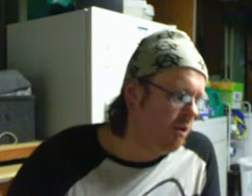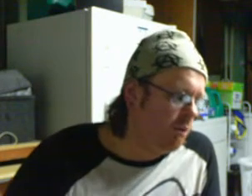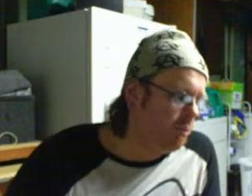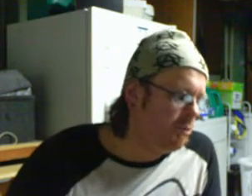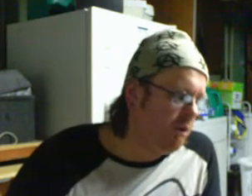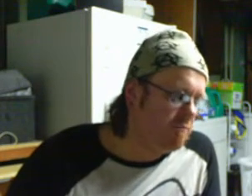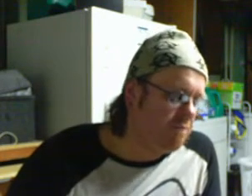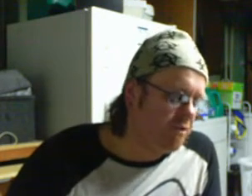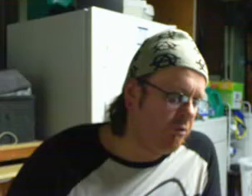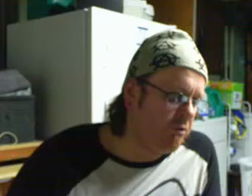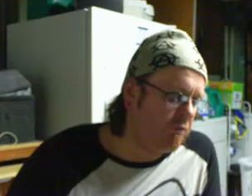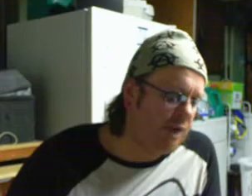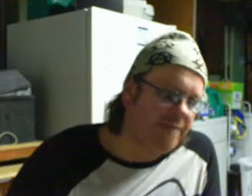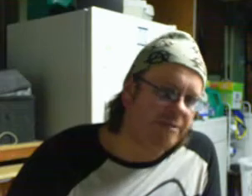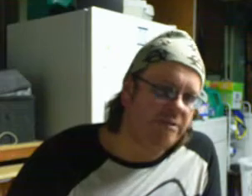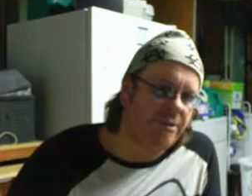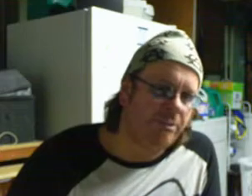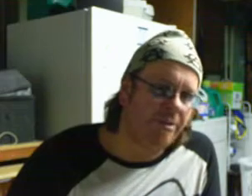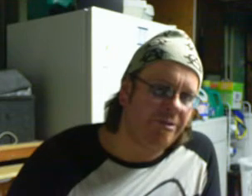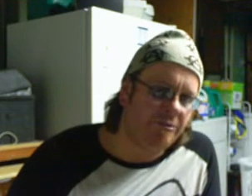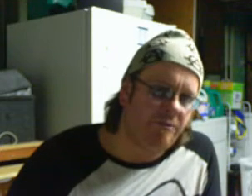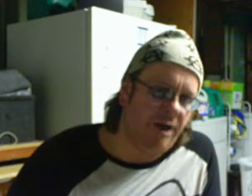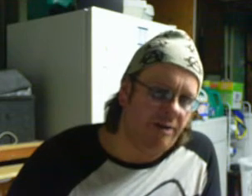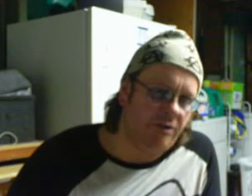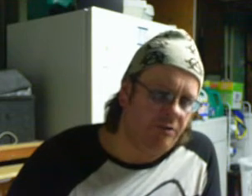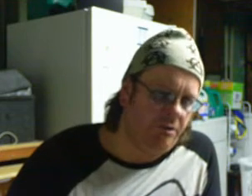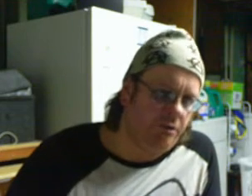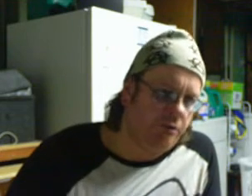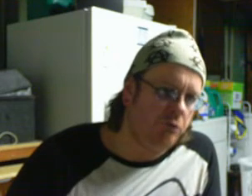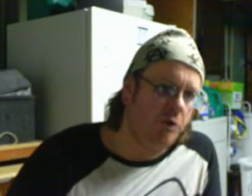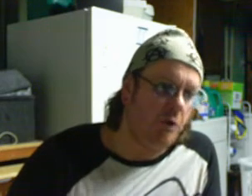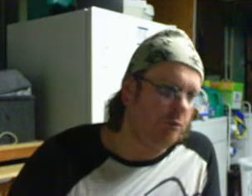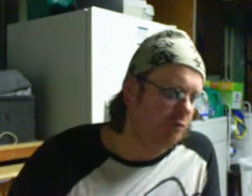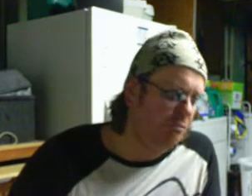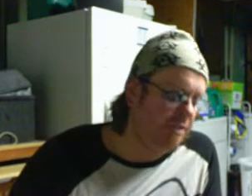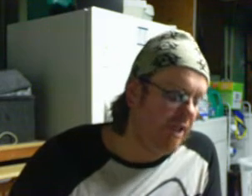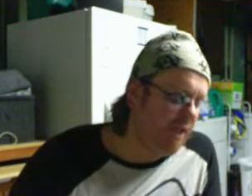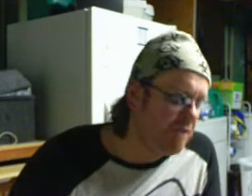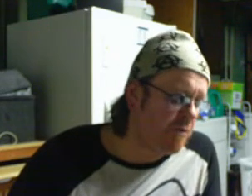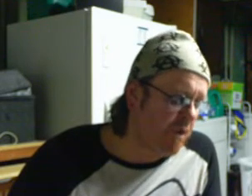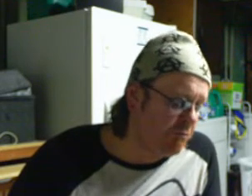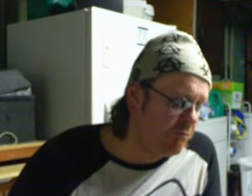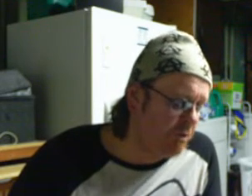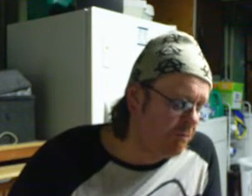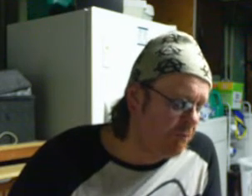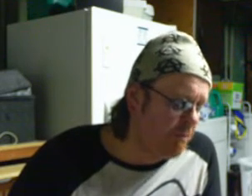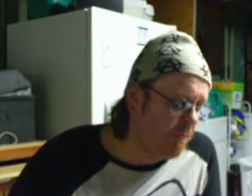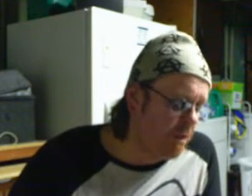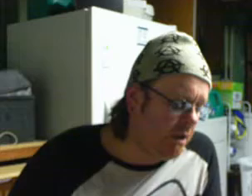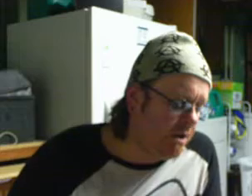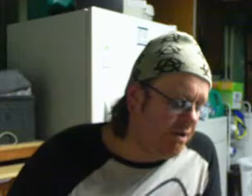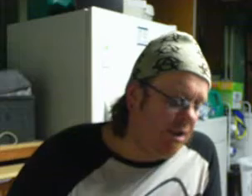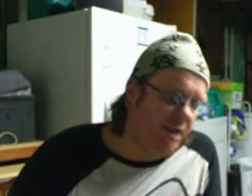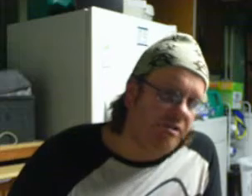where the government uses violence and threats of violence to coerce behavior out of people, and